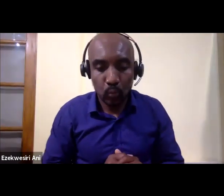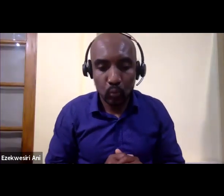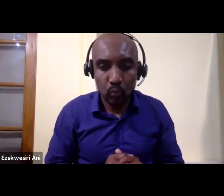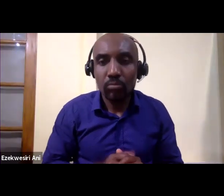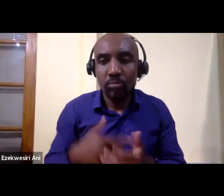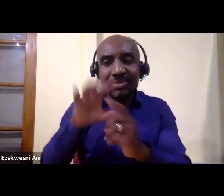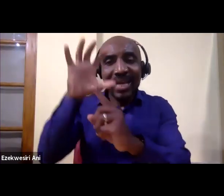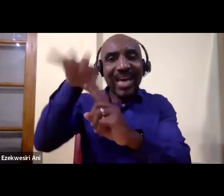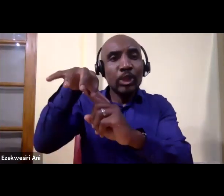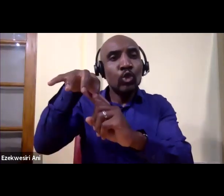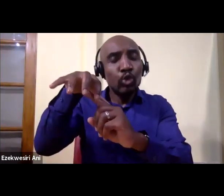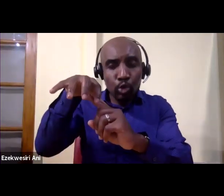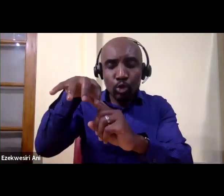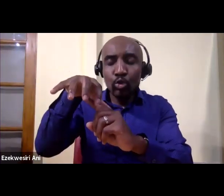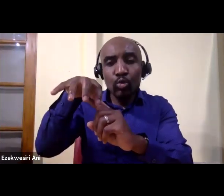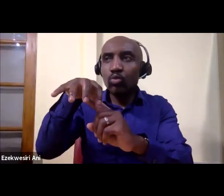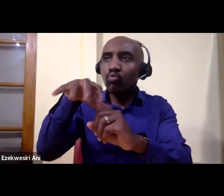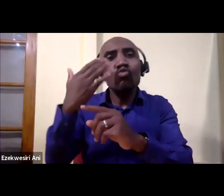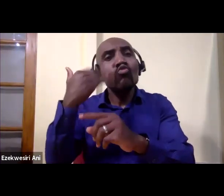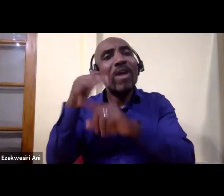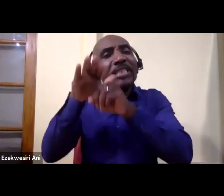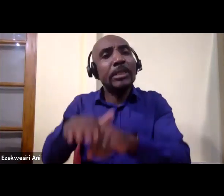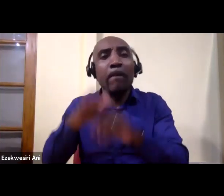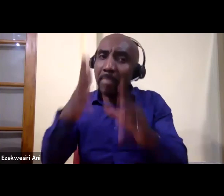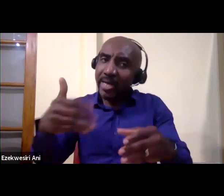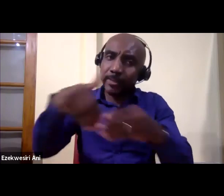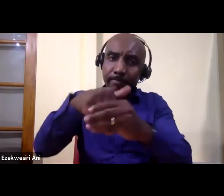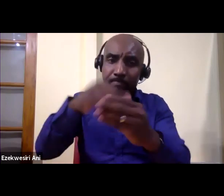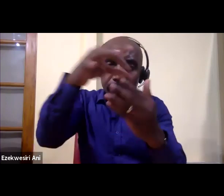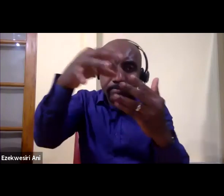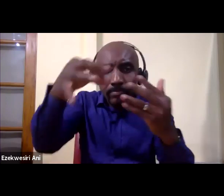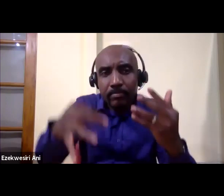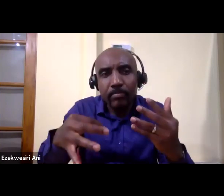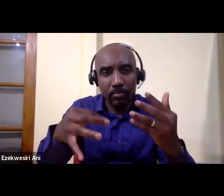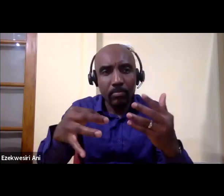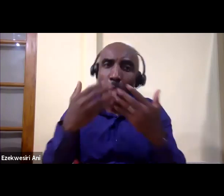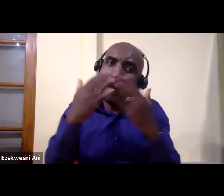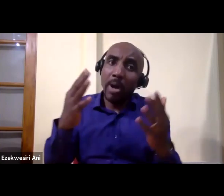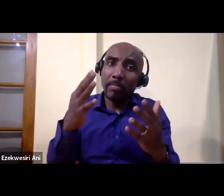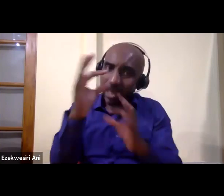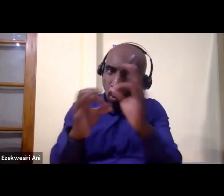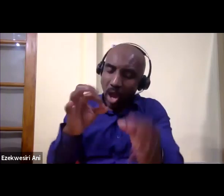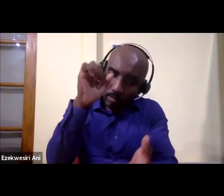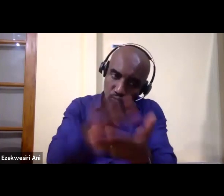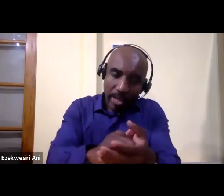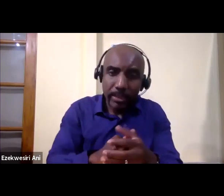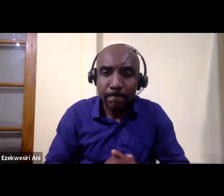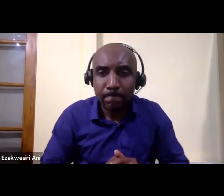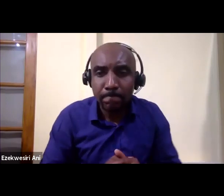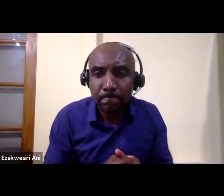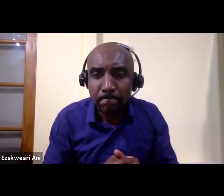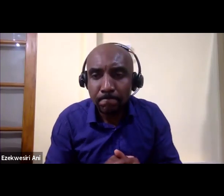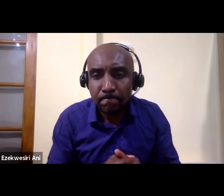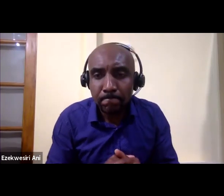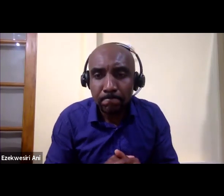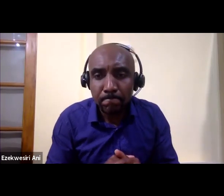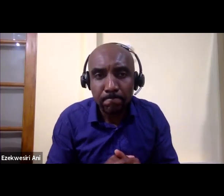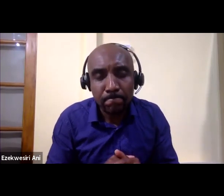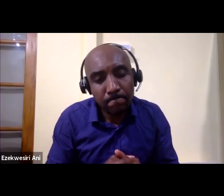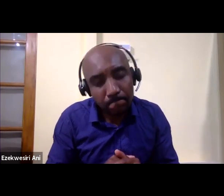institutional racism and discrimination must be included in the terms of reference of the public inquiry. That's quite right.